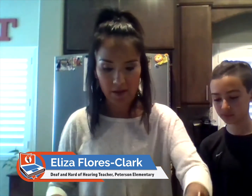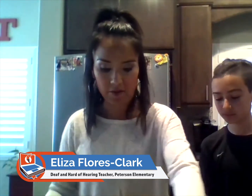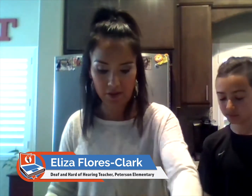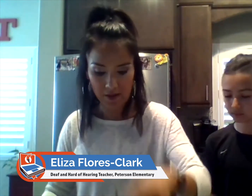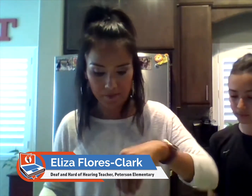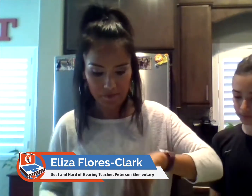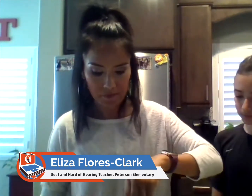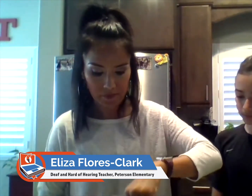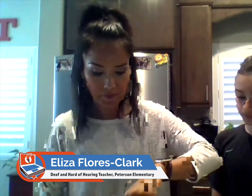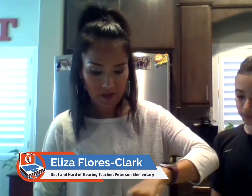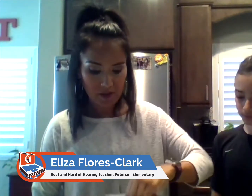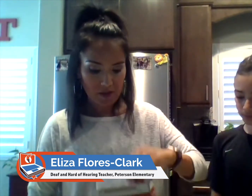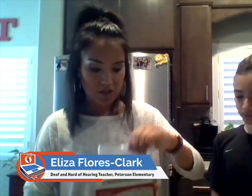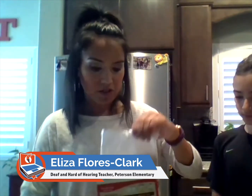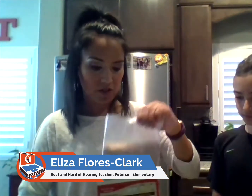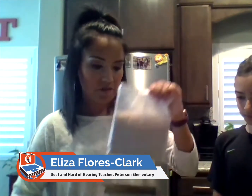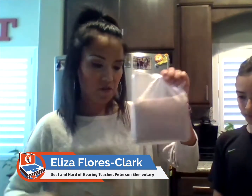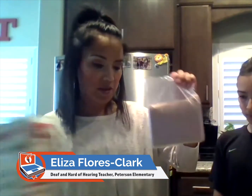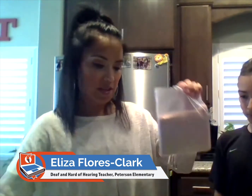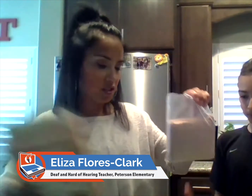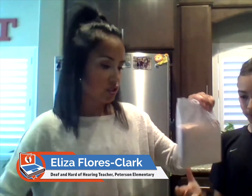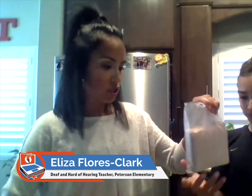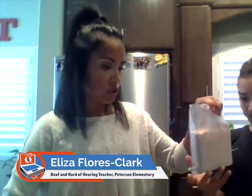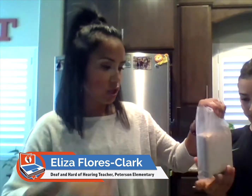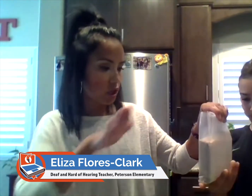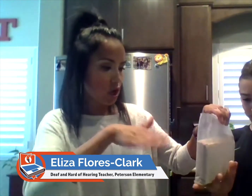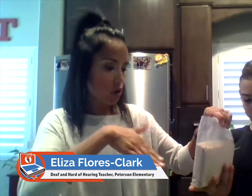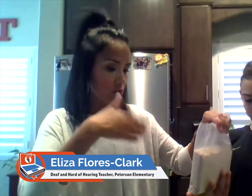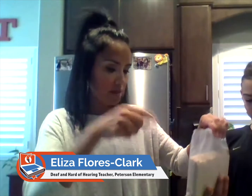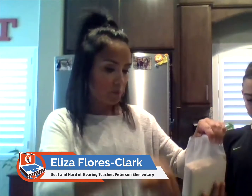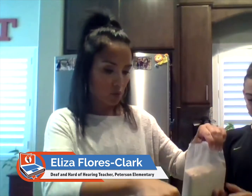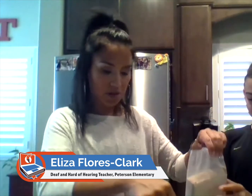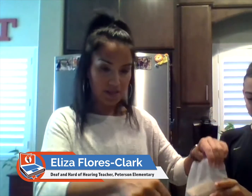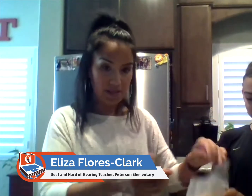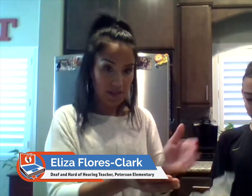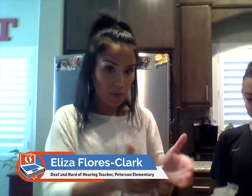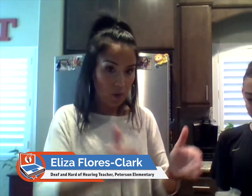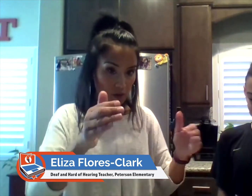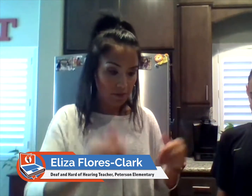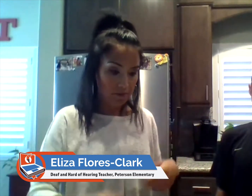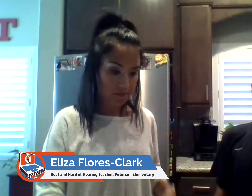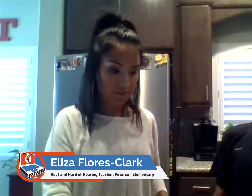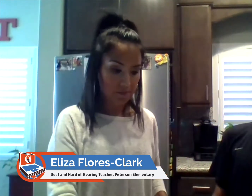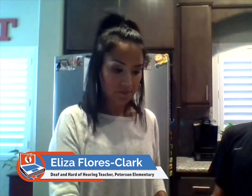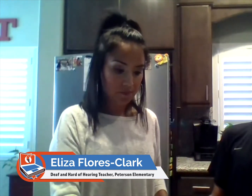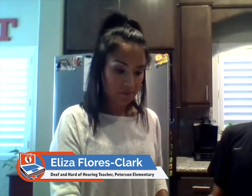Okay. So if you can slowly pour this in the bowl.